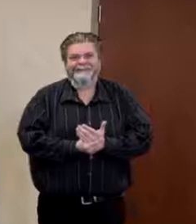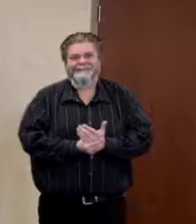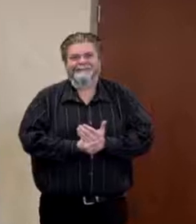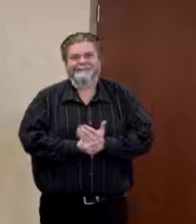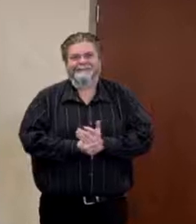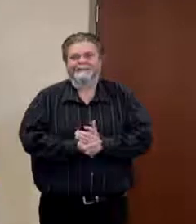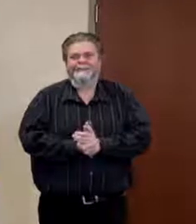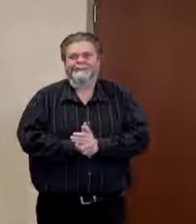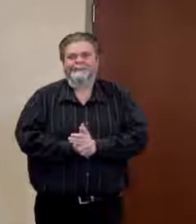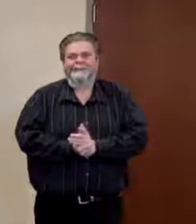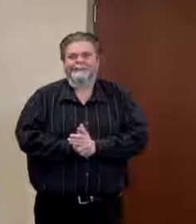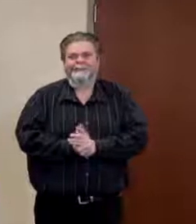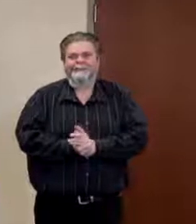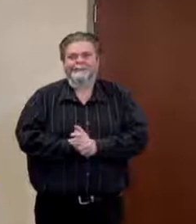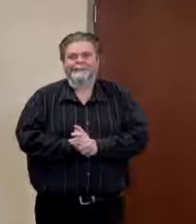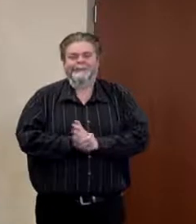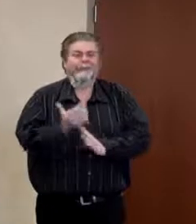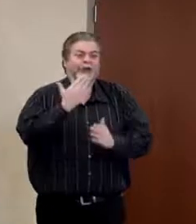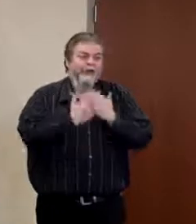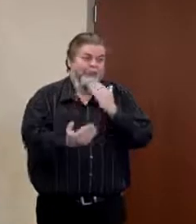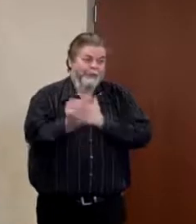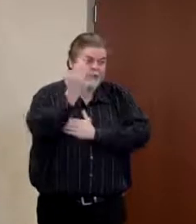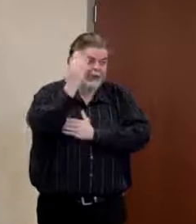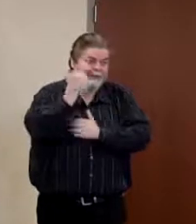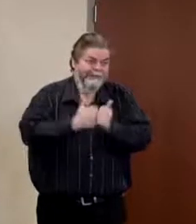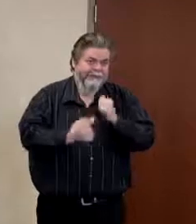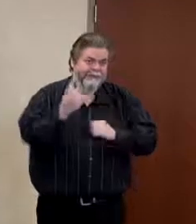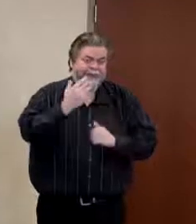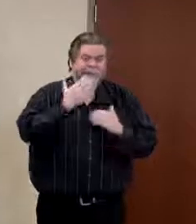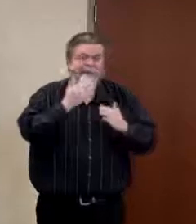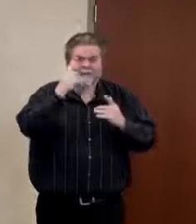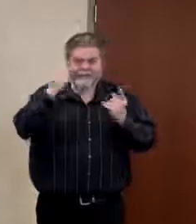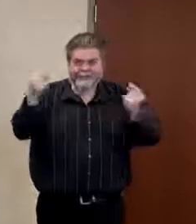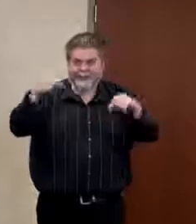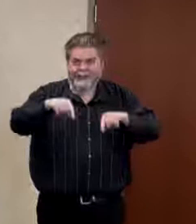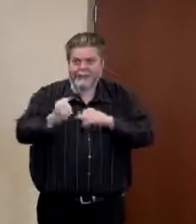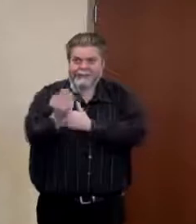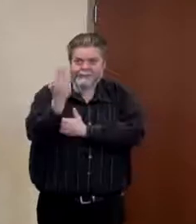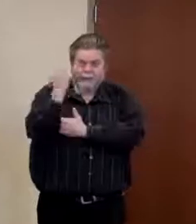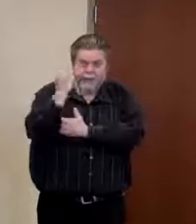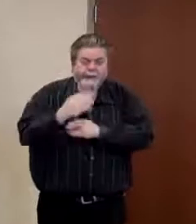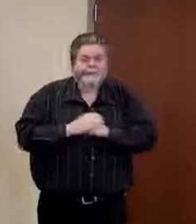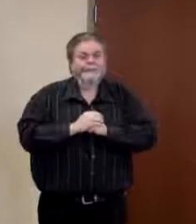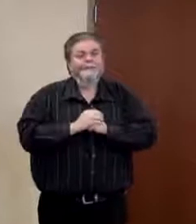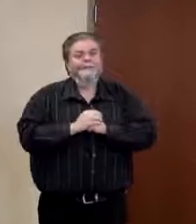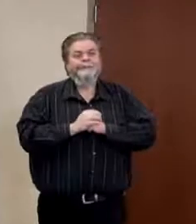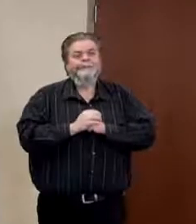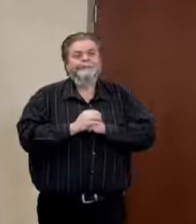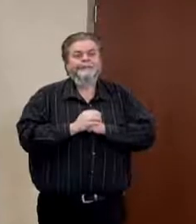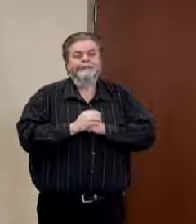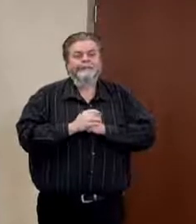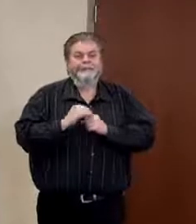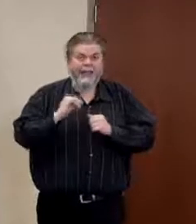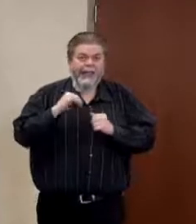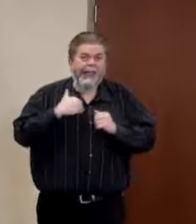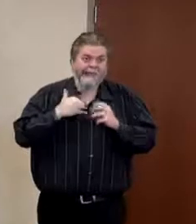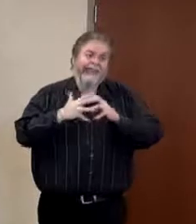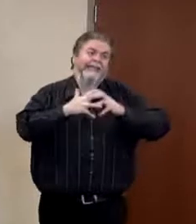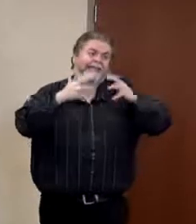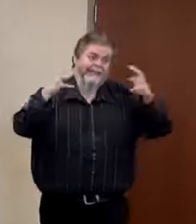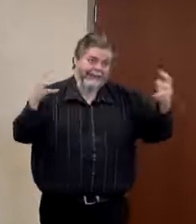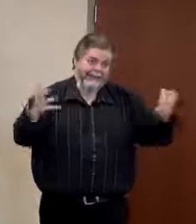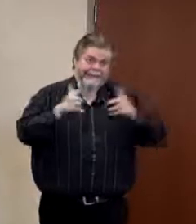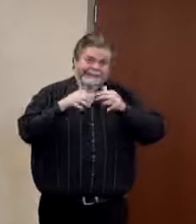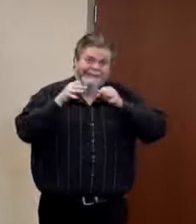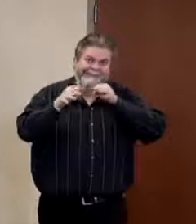All right. Good morning, everybody. Thanks for being here this morning. Have a lot to get